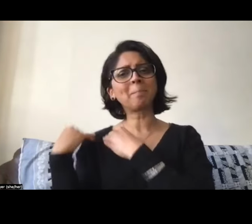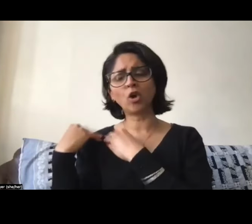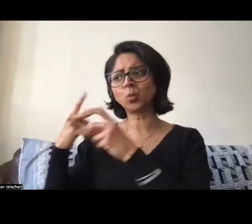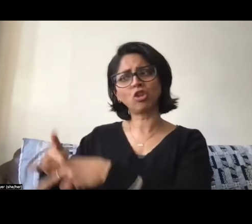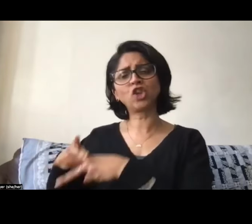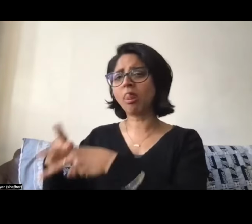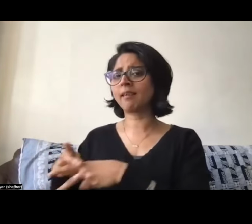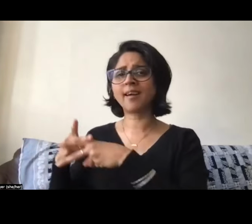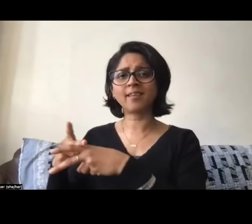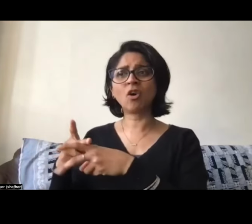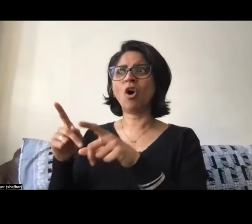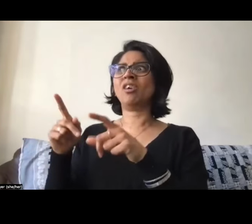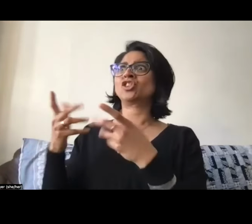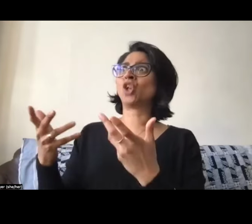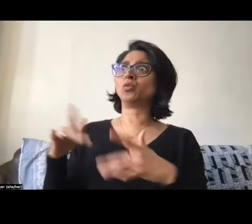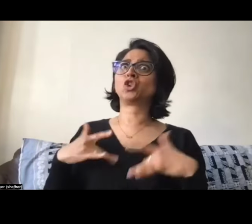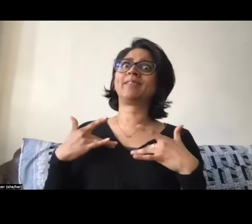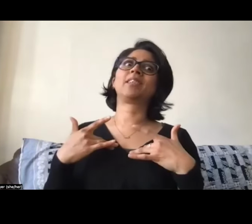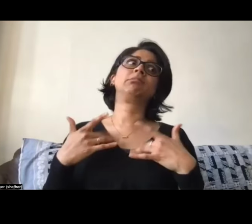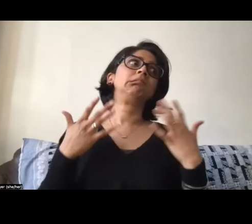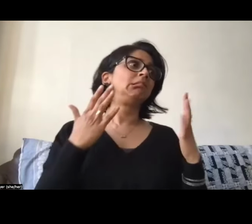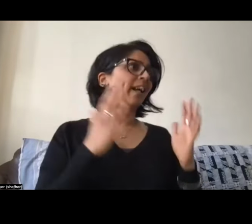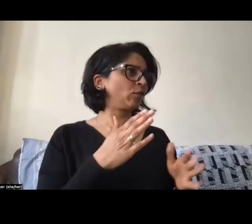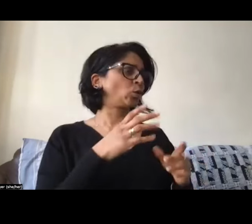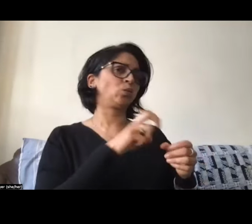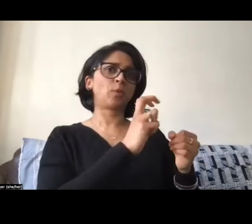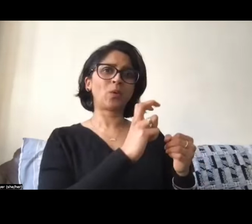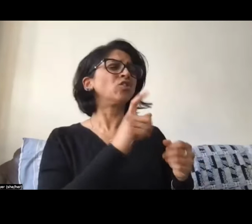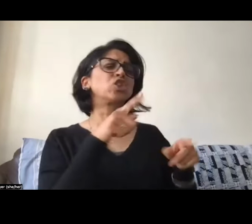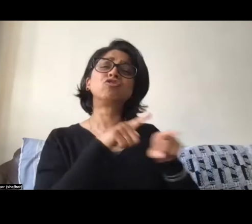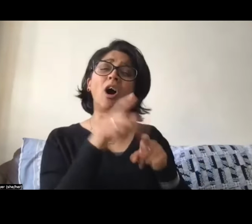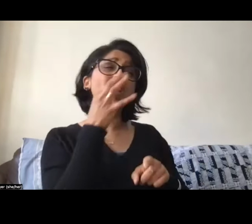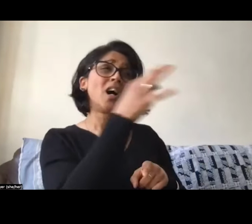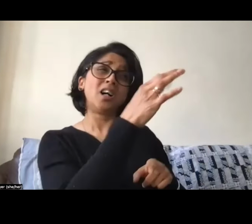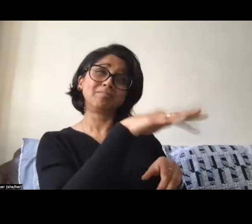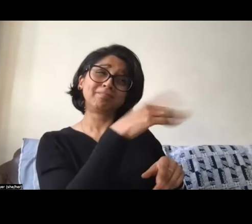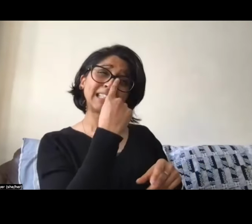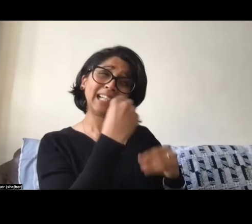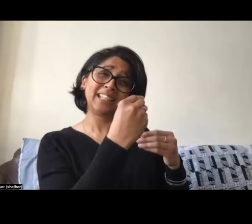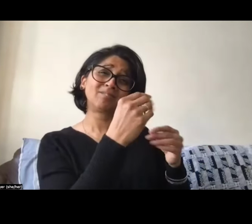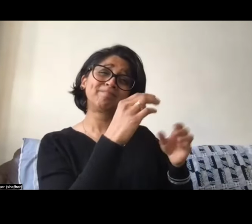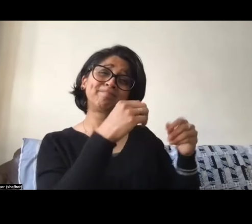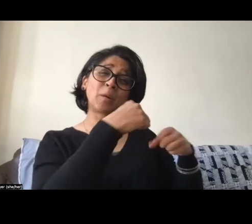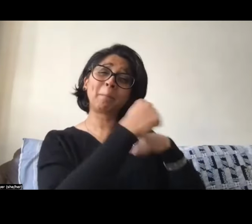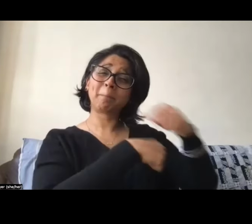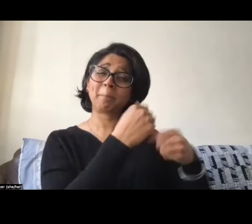mother-in-law felt that she could no longer cope with the childcare. So then she was torn. She tried asking for